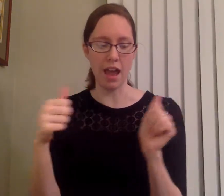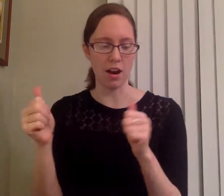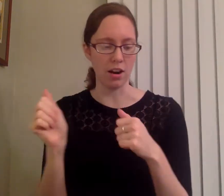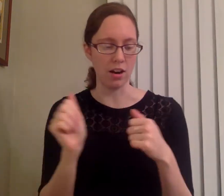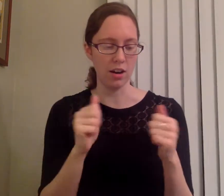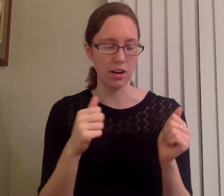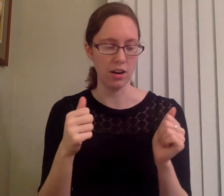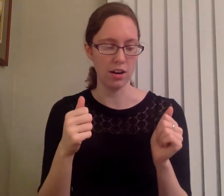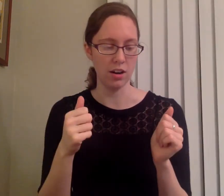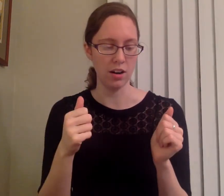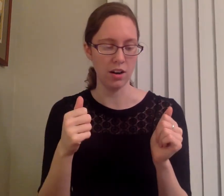air.